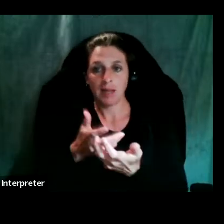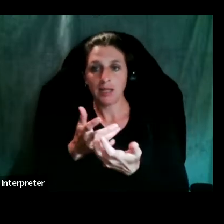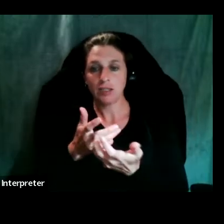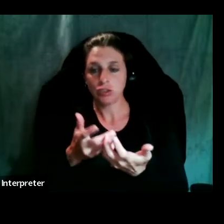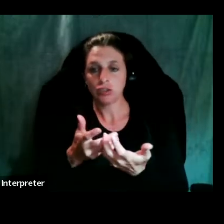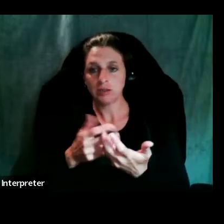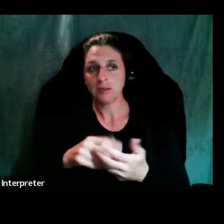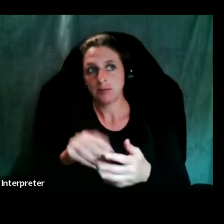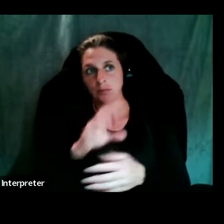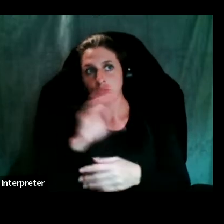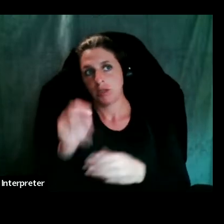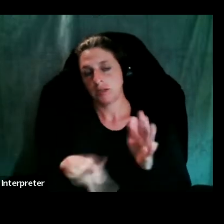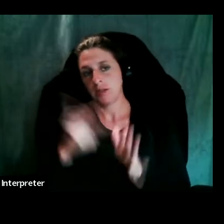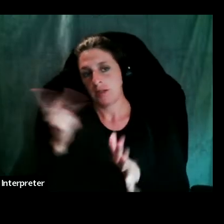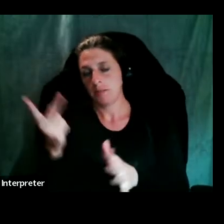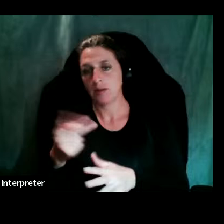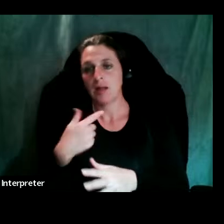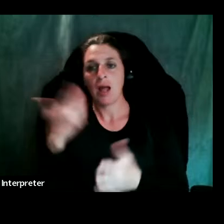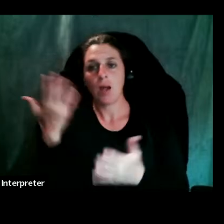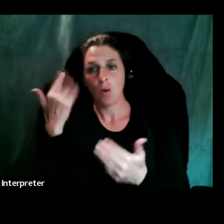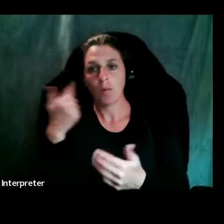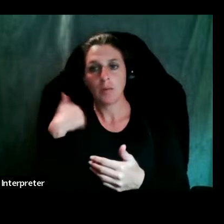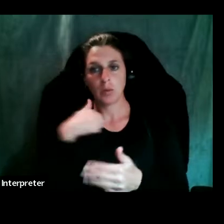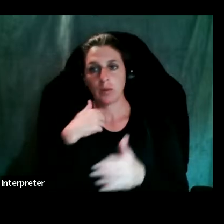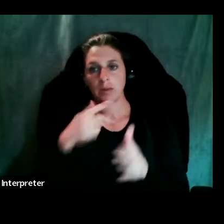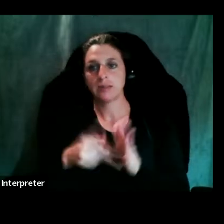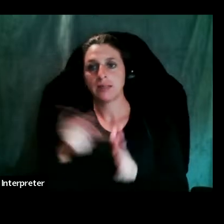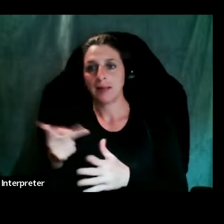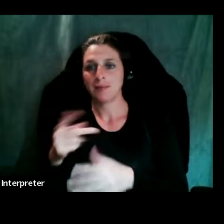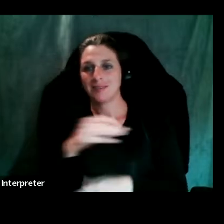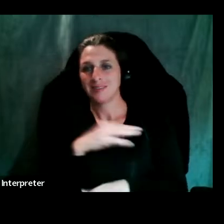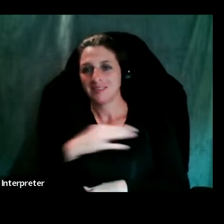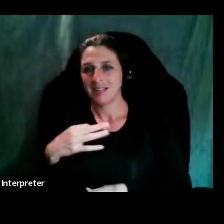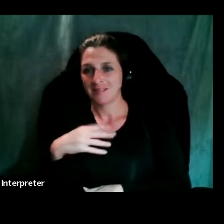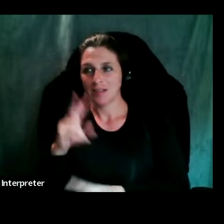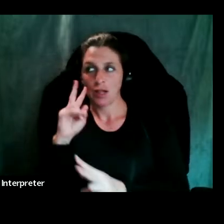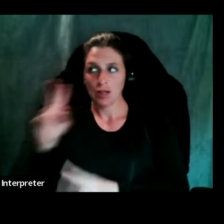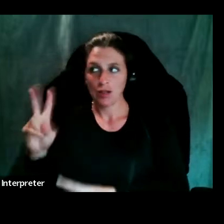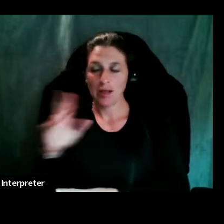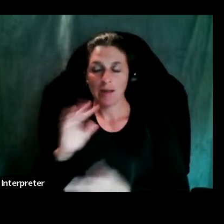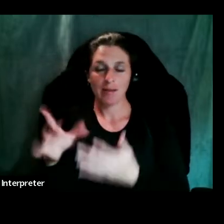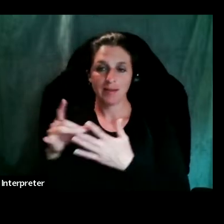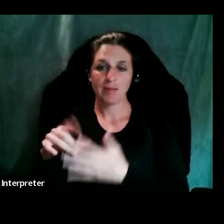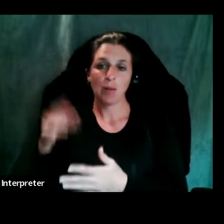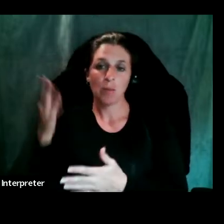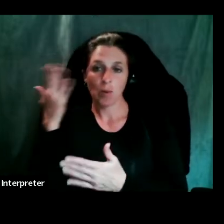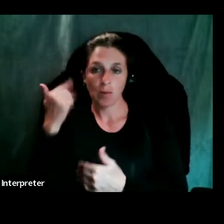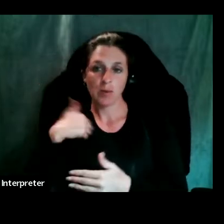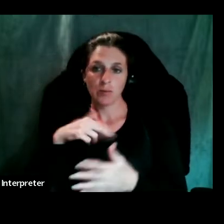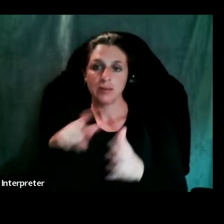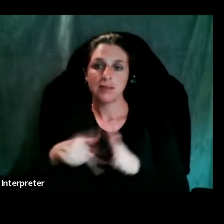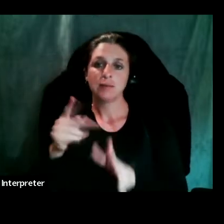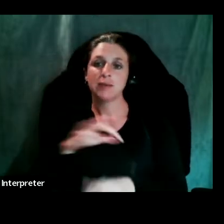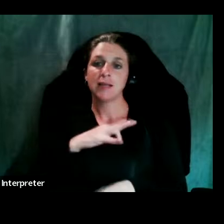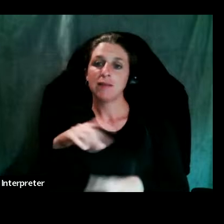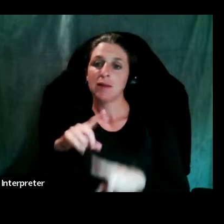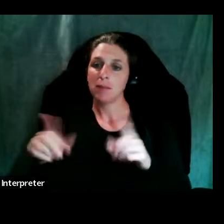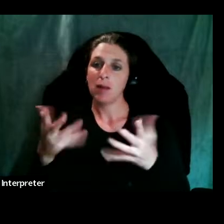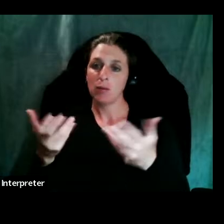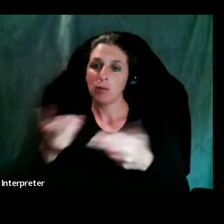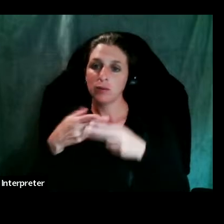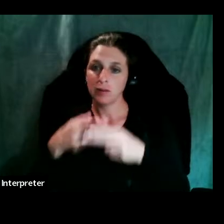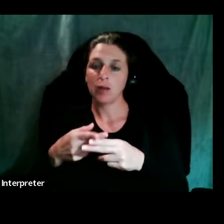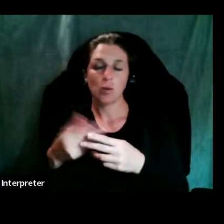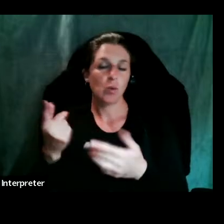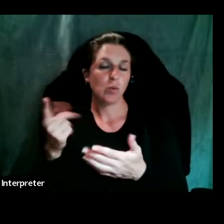percentage doubled. And I hope that we doubled staff. I'm looking at our leadership here. I'm hoping that we doubled staff, but I wanted to mention what a